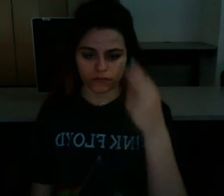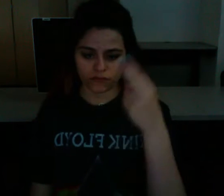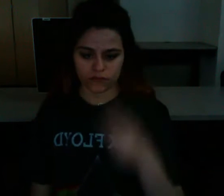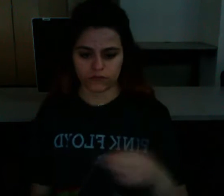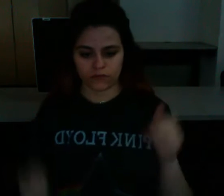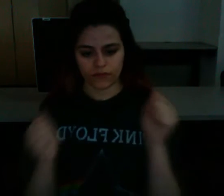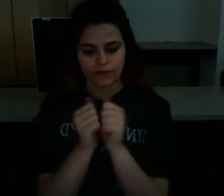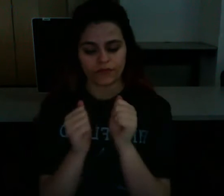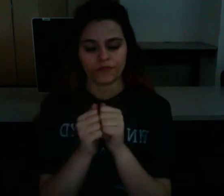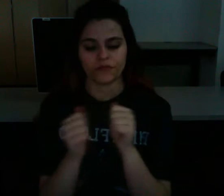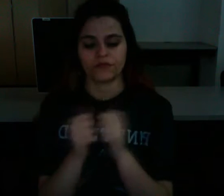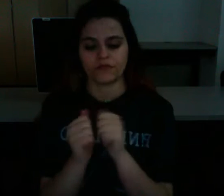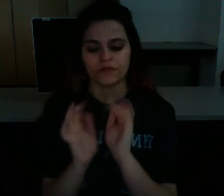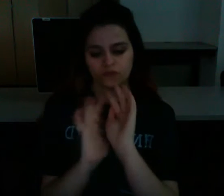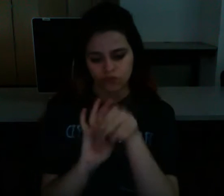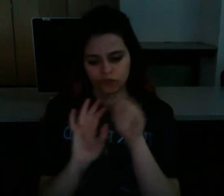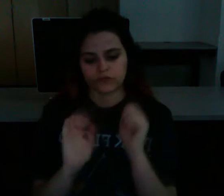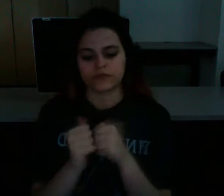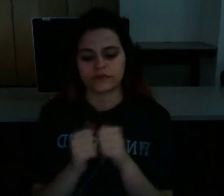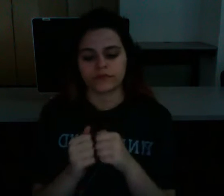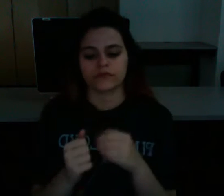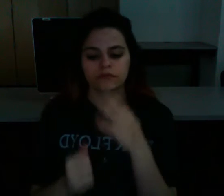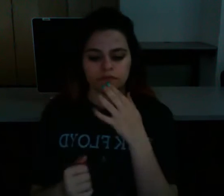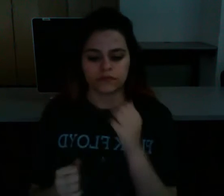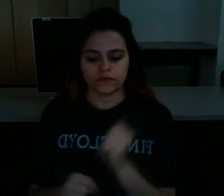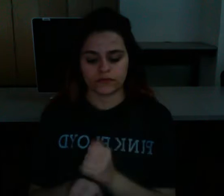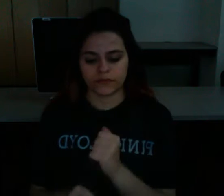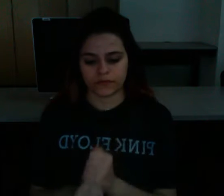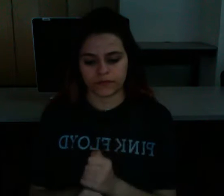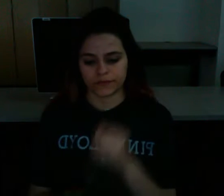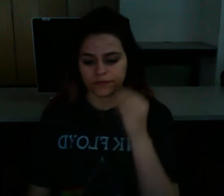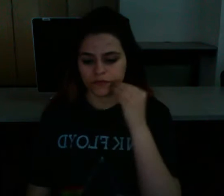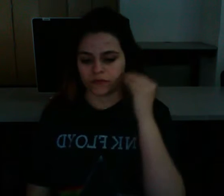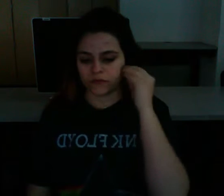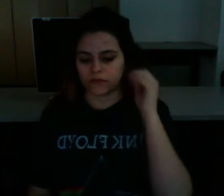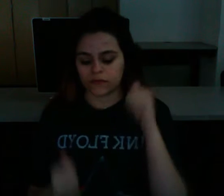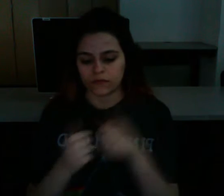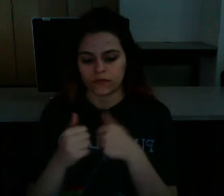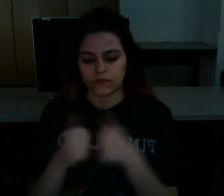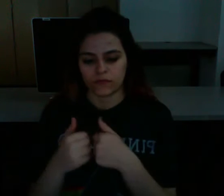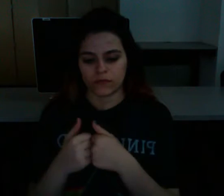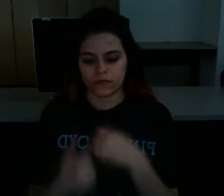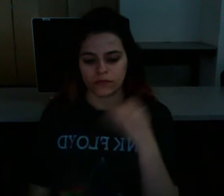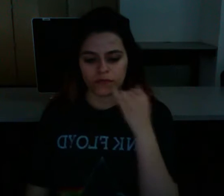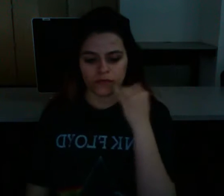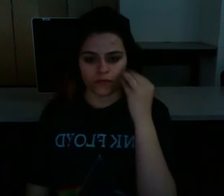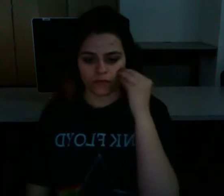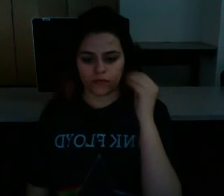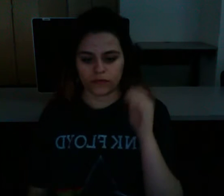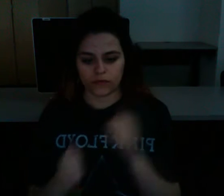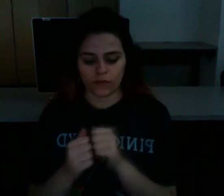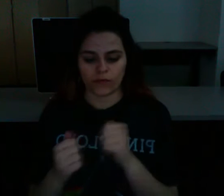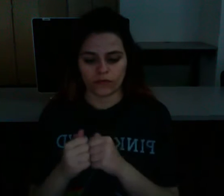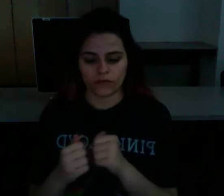So let me go to the Layers panel, and I target the layer just by clicking on this little round circle here. And